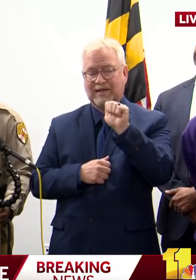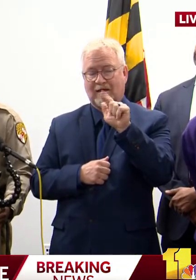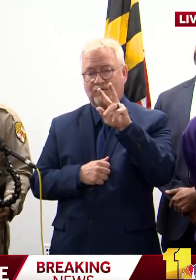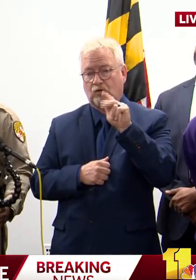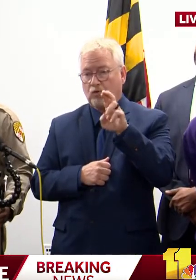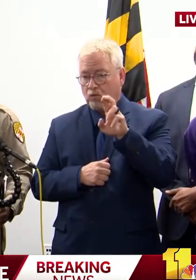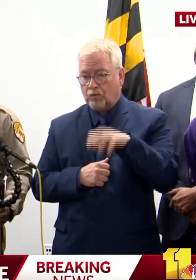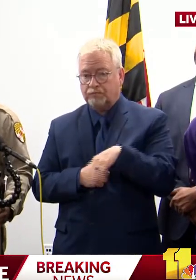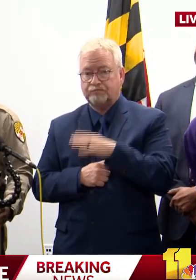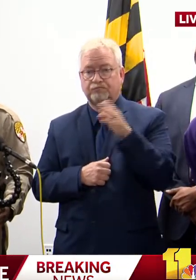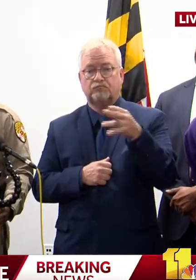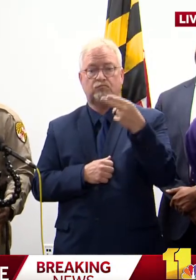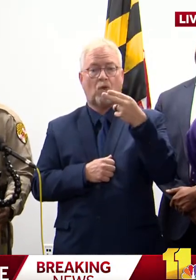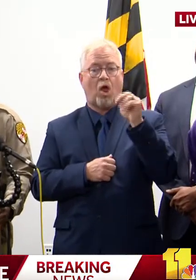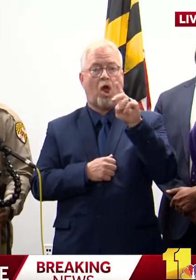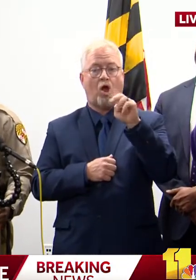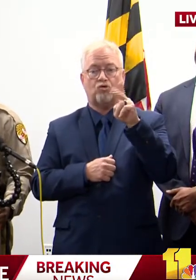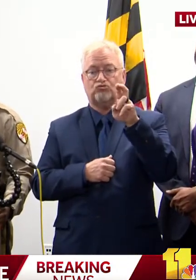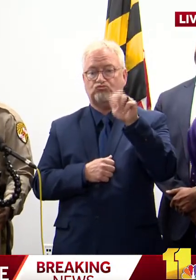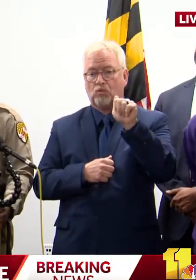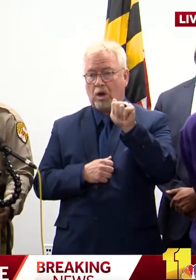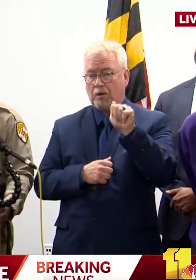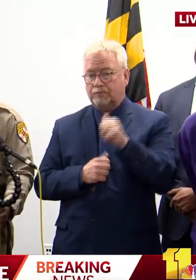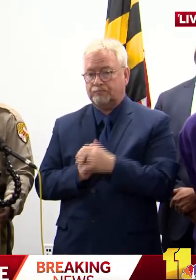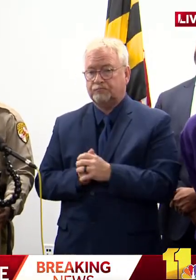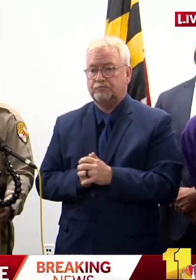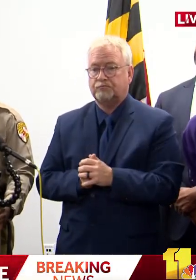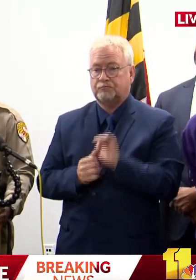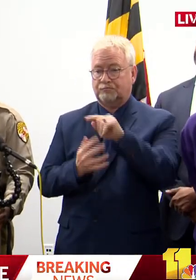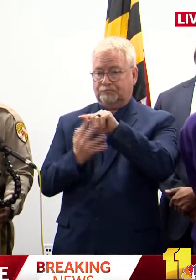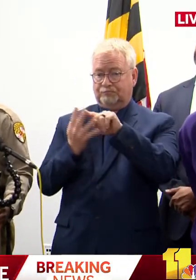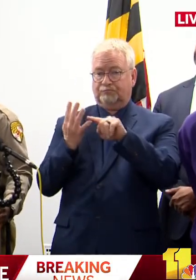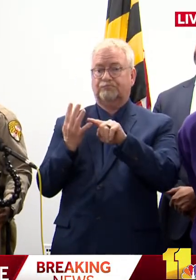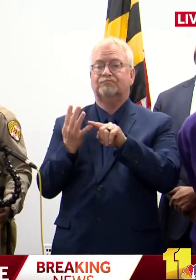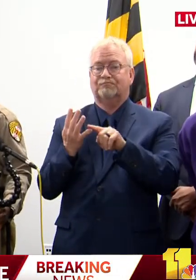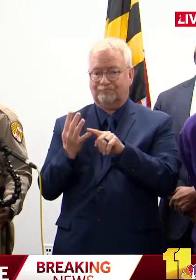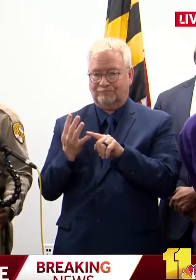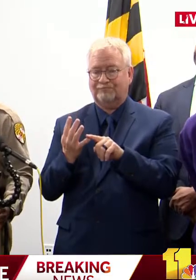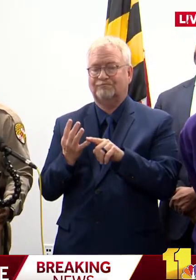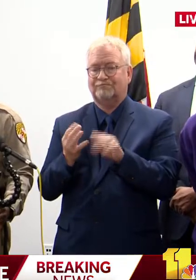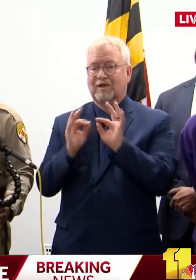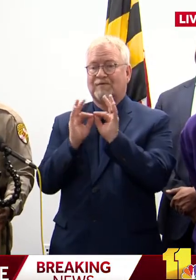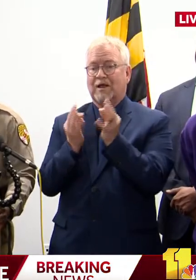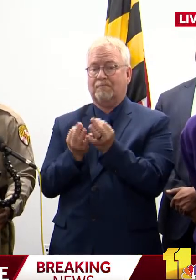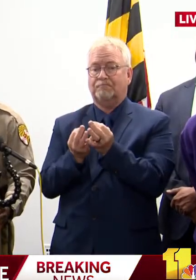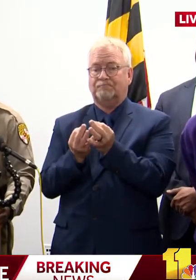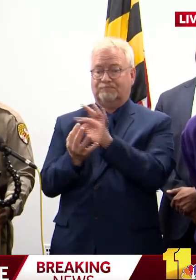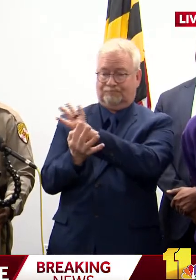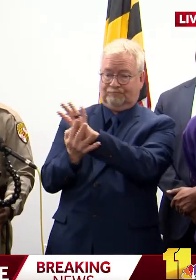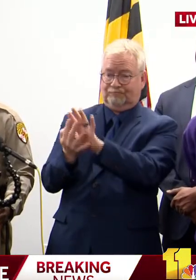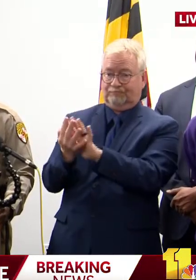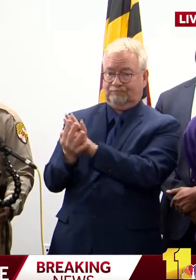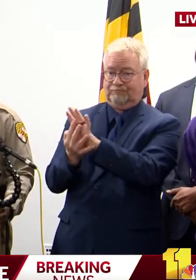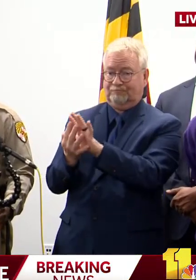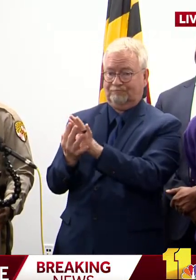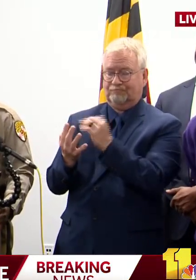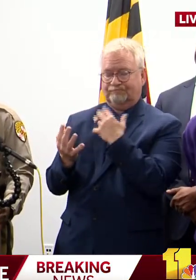Honduras. The notifications to these individuals' family members and loved